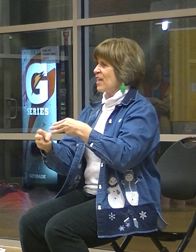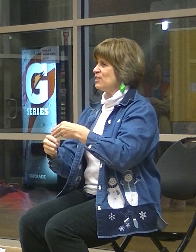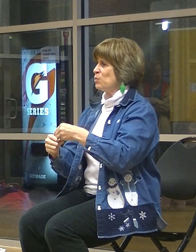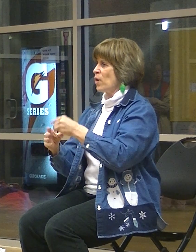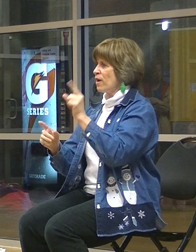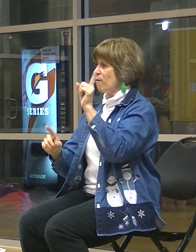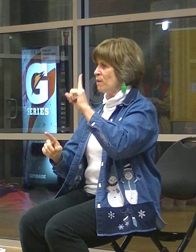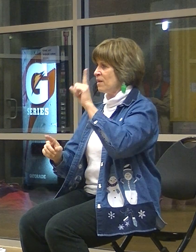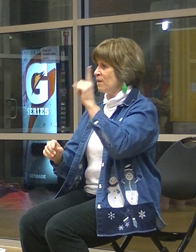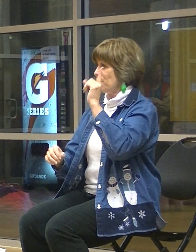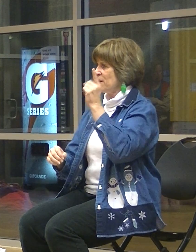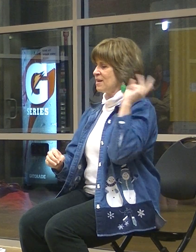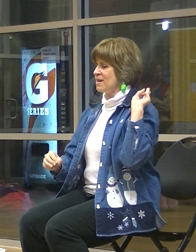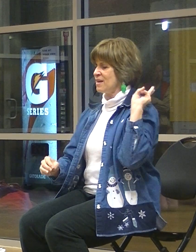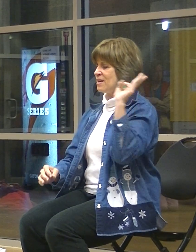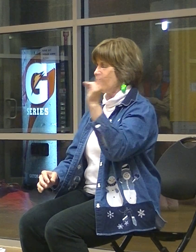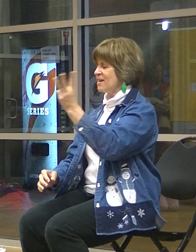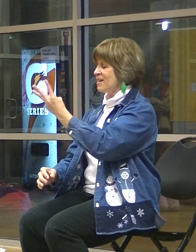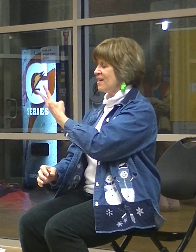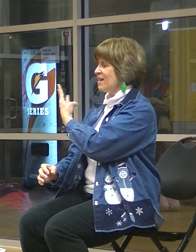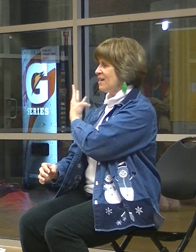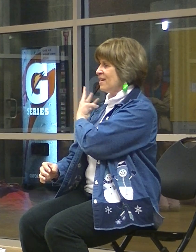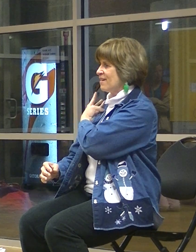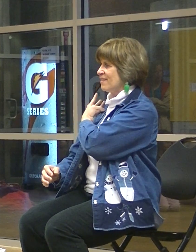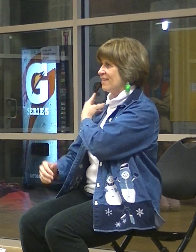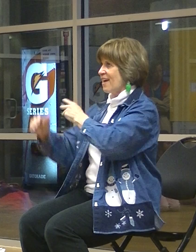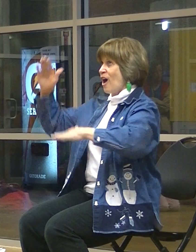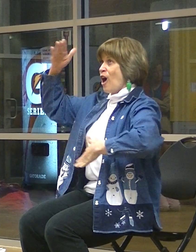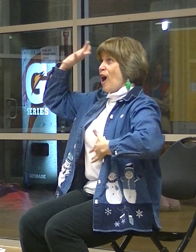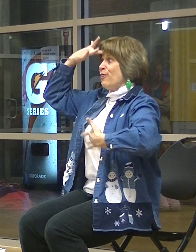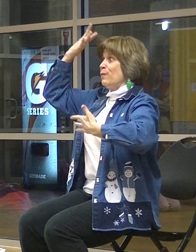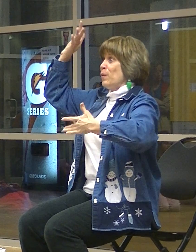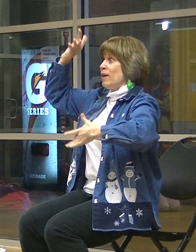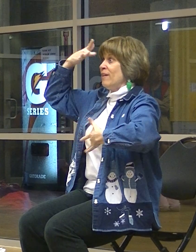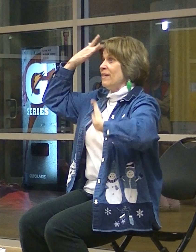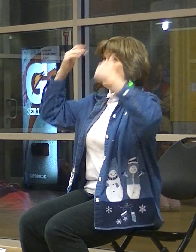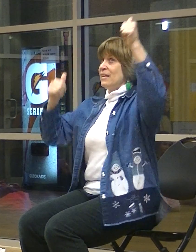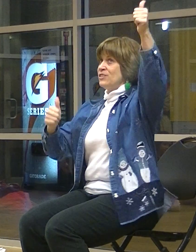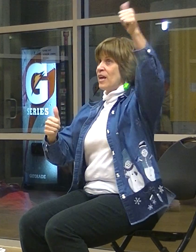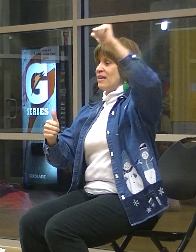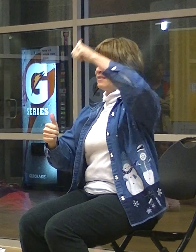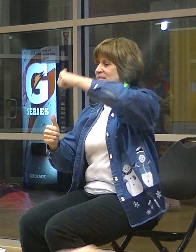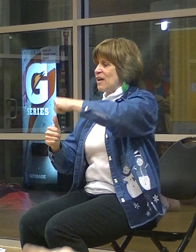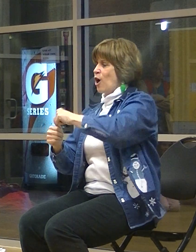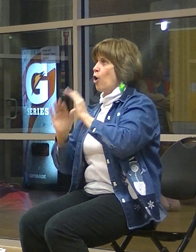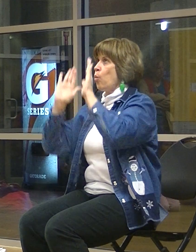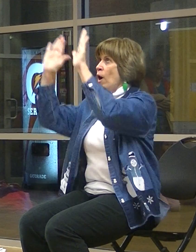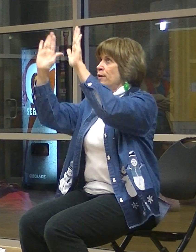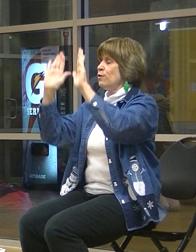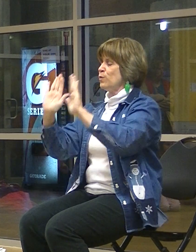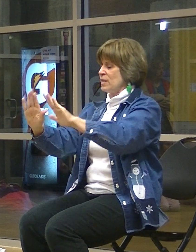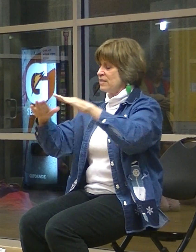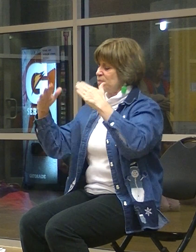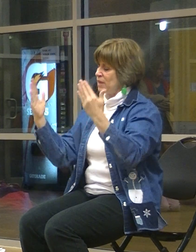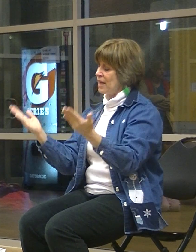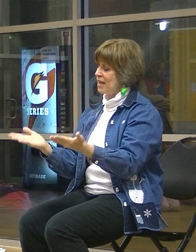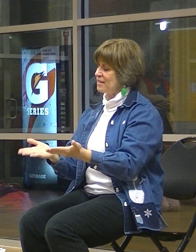that's where we'll be. That's where we change a wondrous place